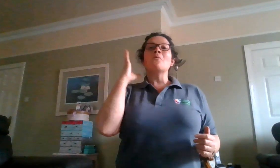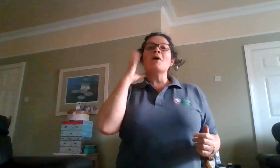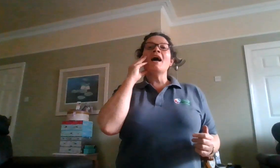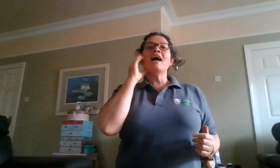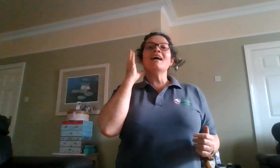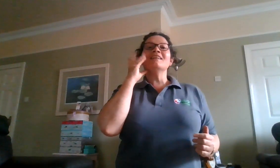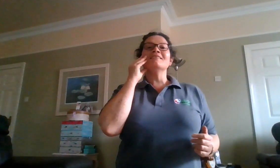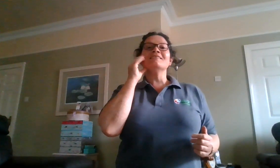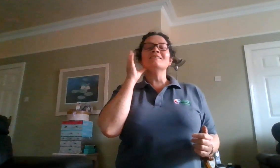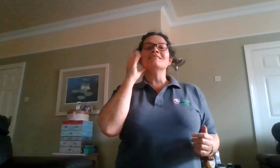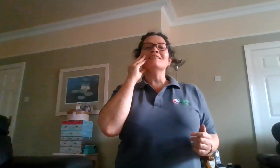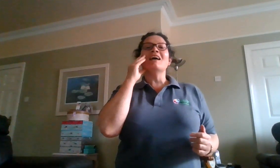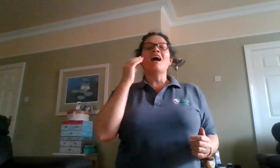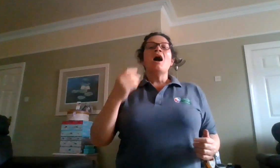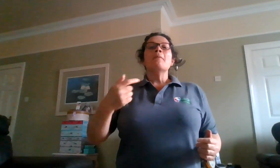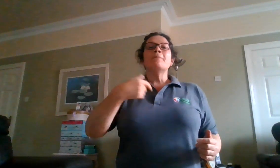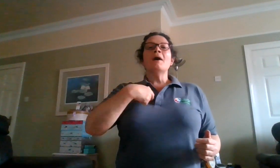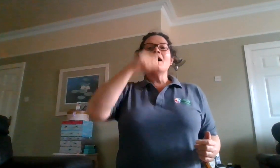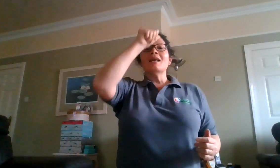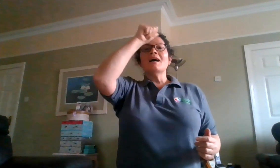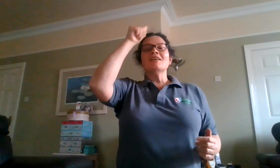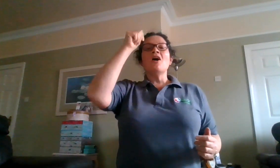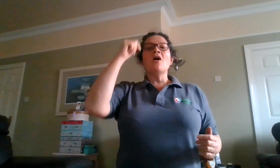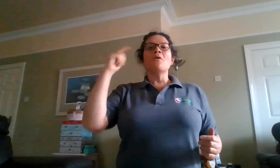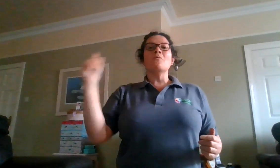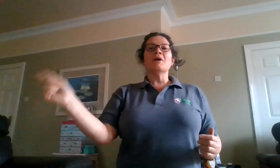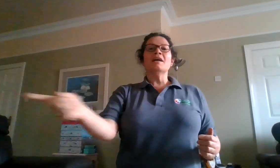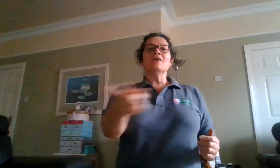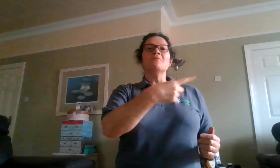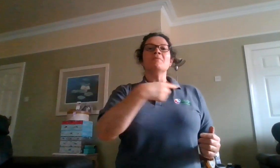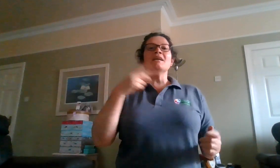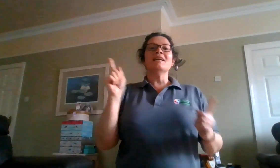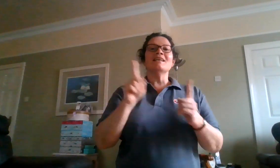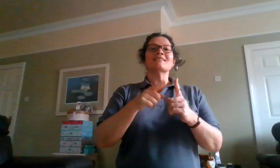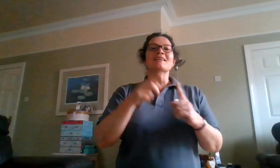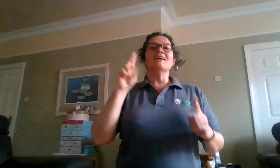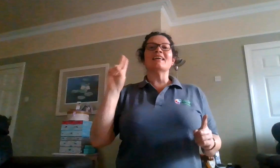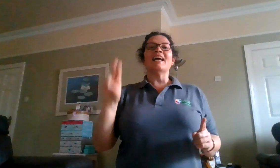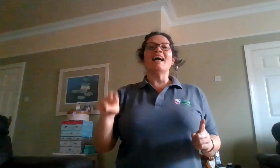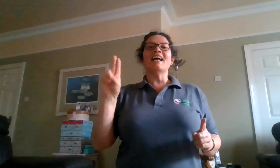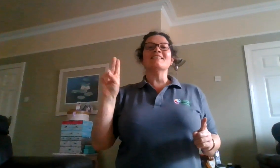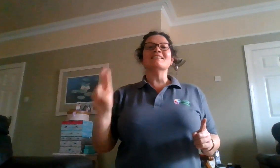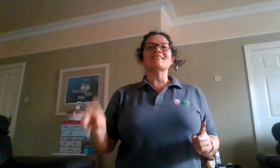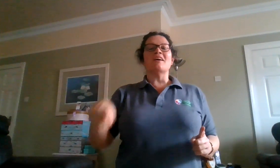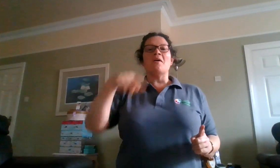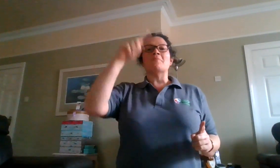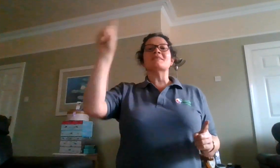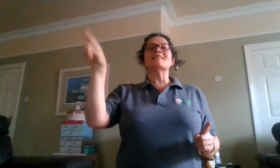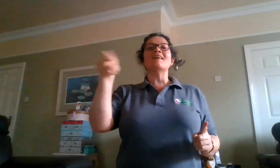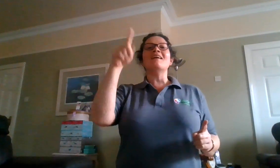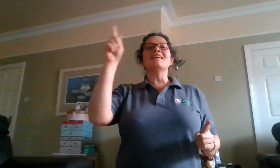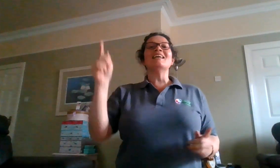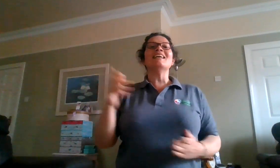when, but I know we'll meet again some sunny